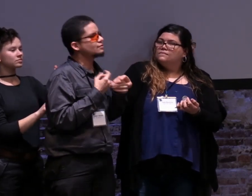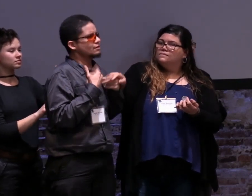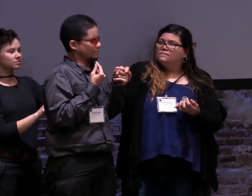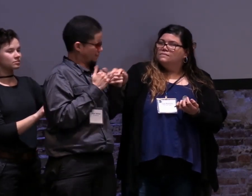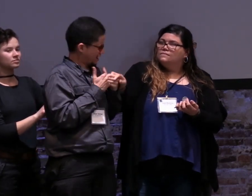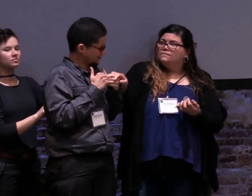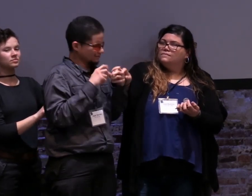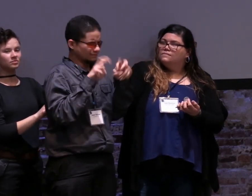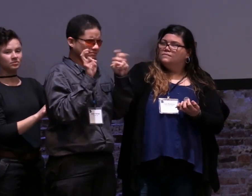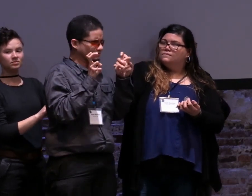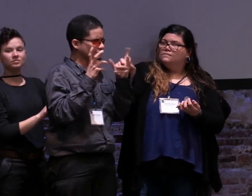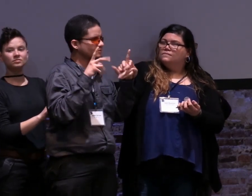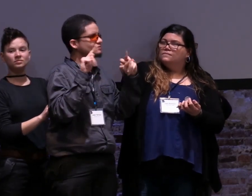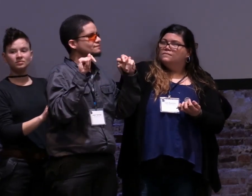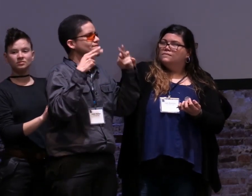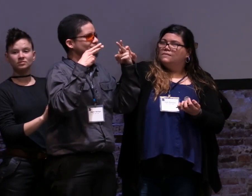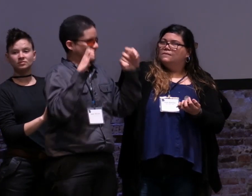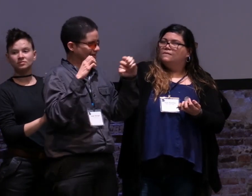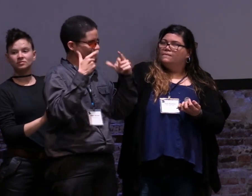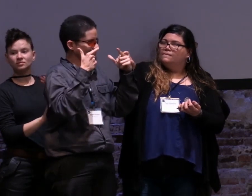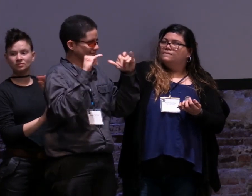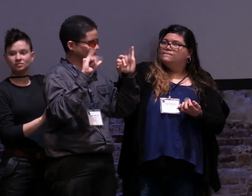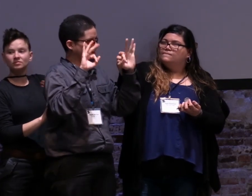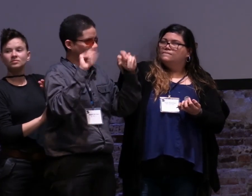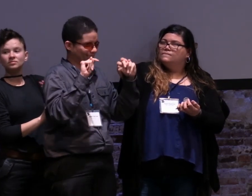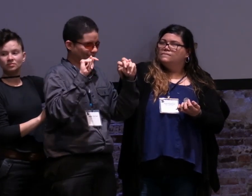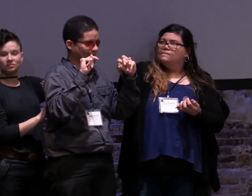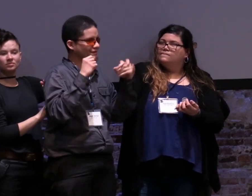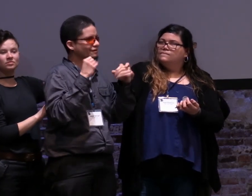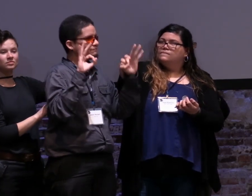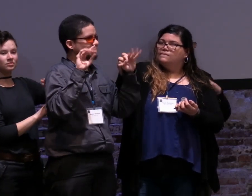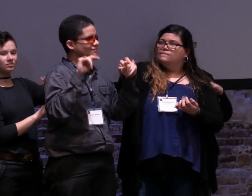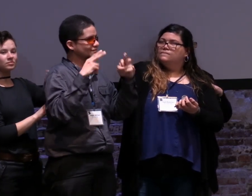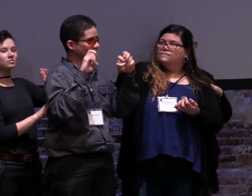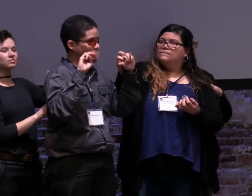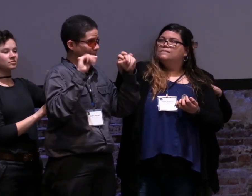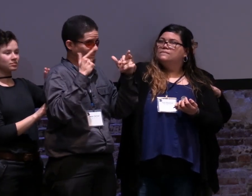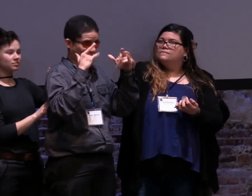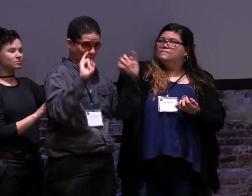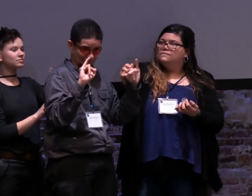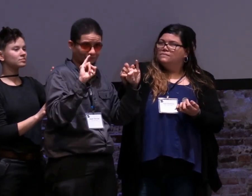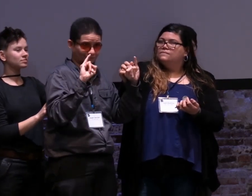And to have people say that I couldn't, and I figured that I would be able to find a way.